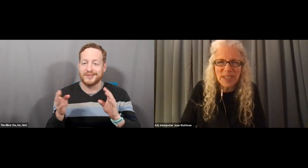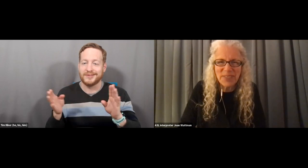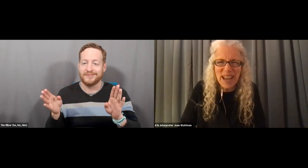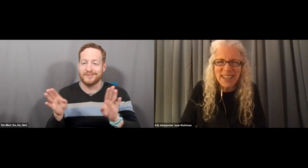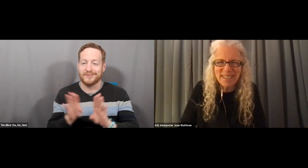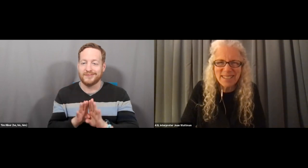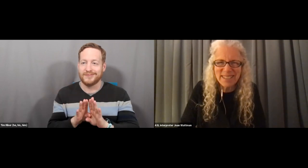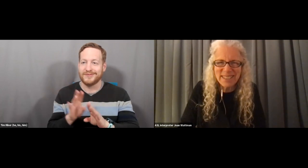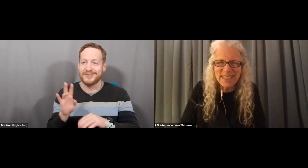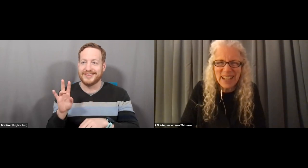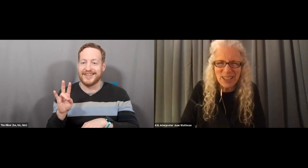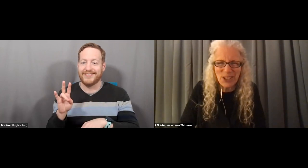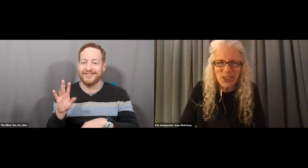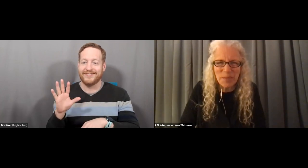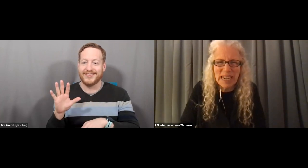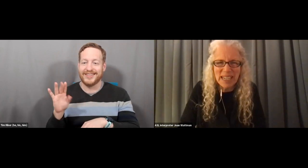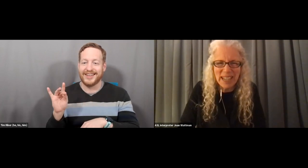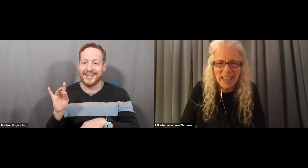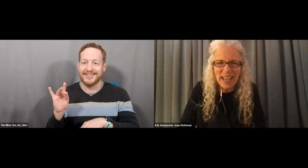If not, I'll adjourn the meeting at